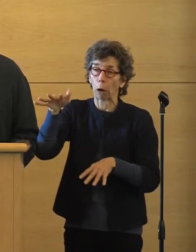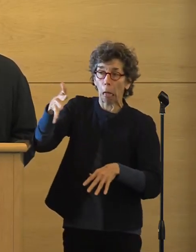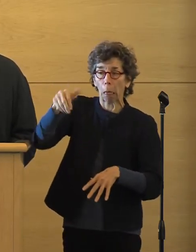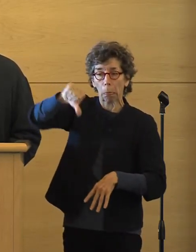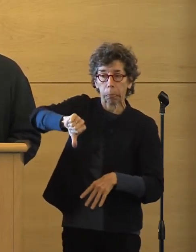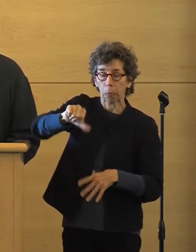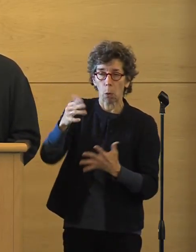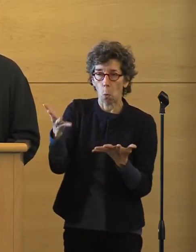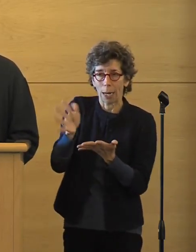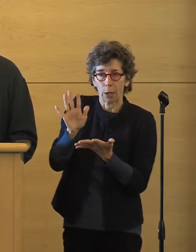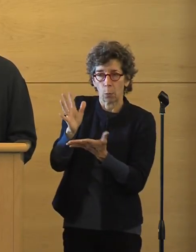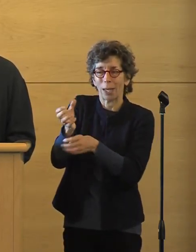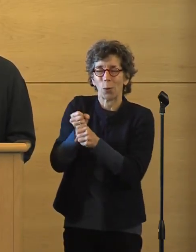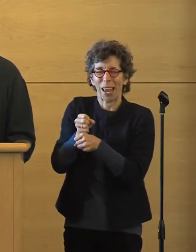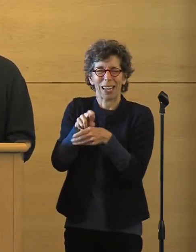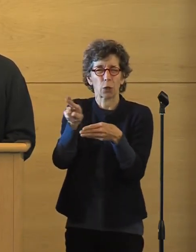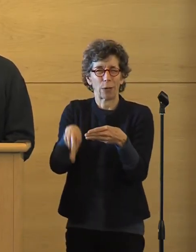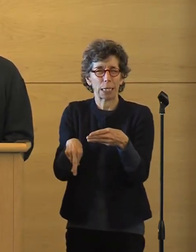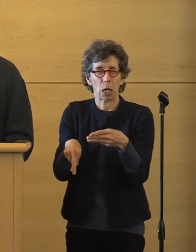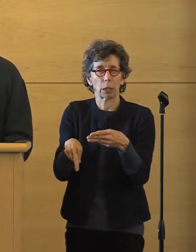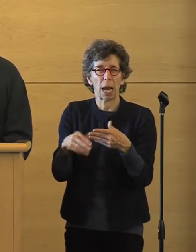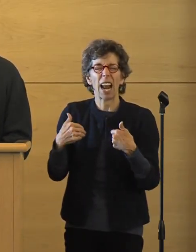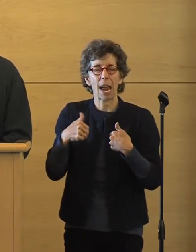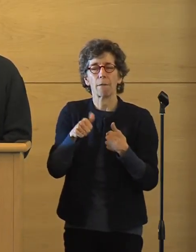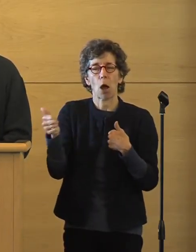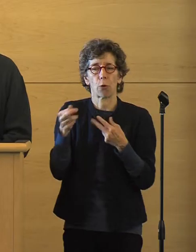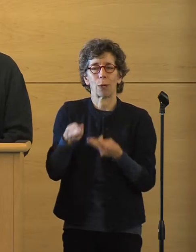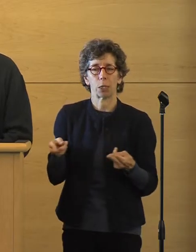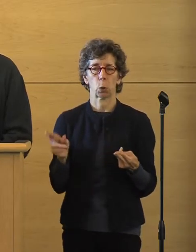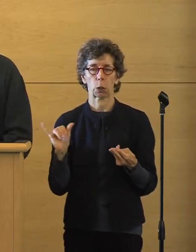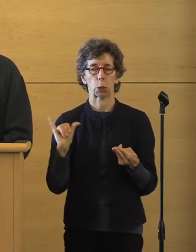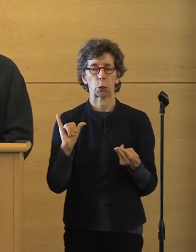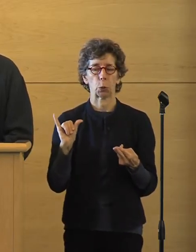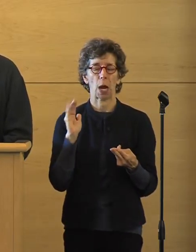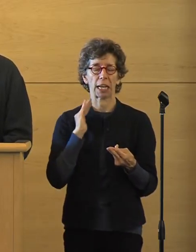So the only way to know, you can get some mileage out of using an accessibility checker,